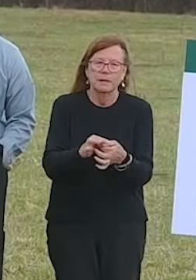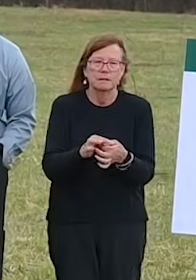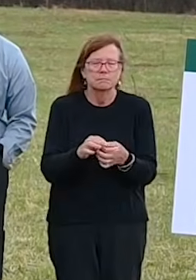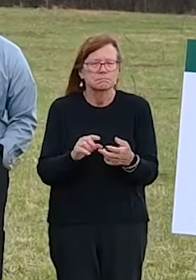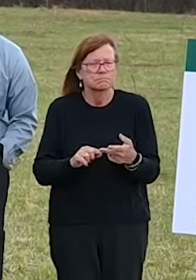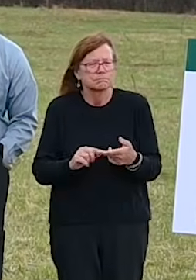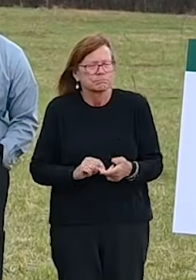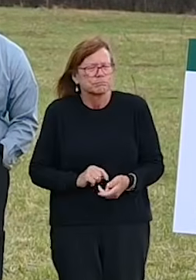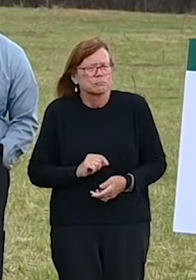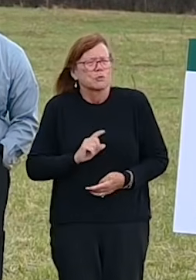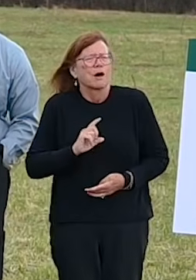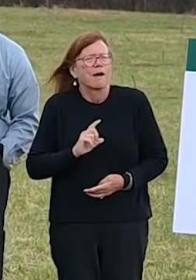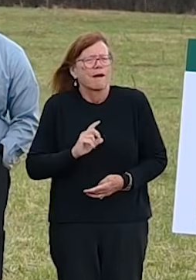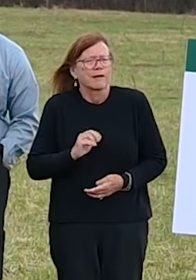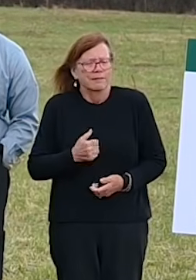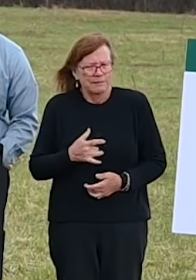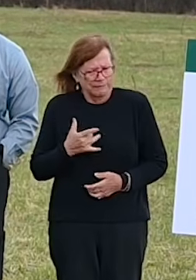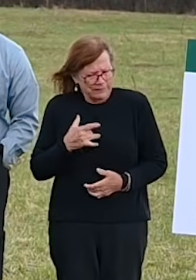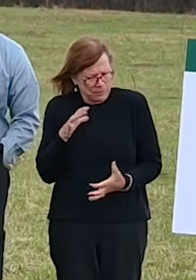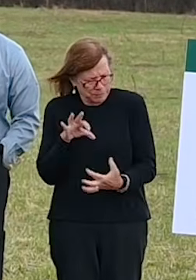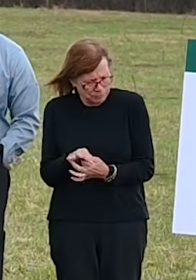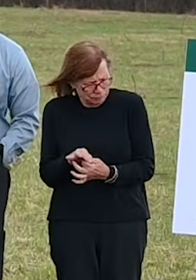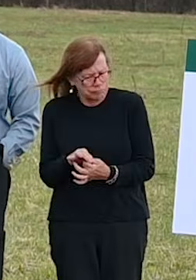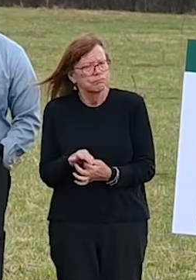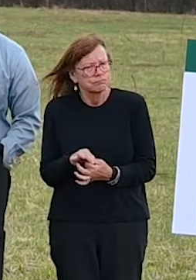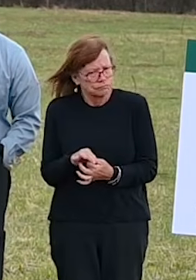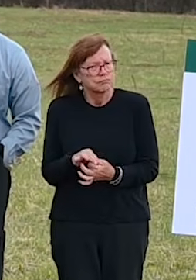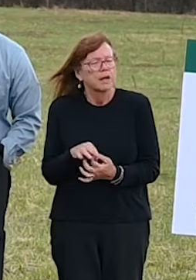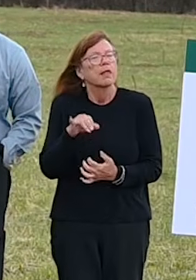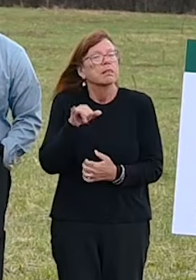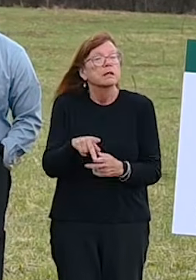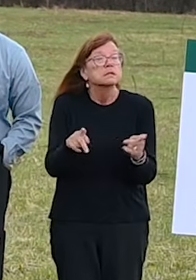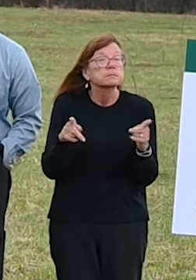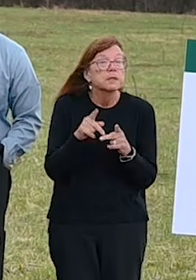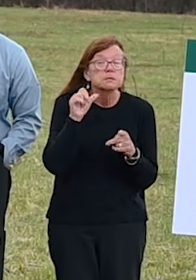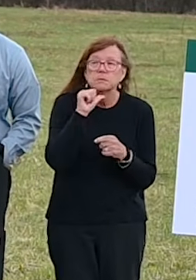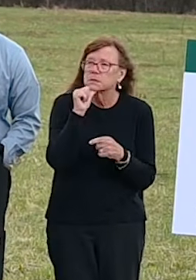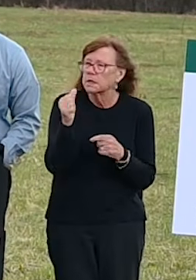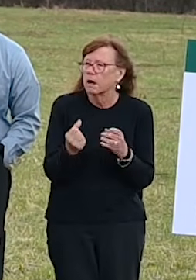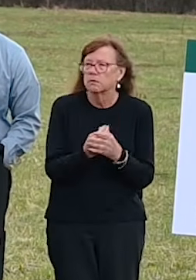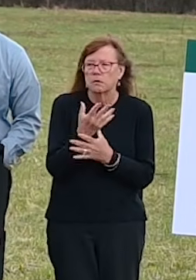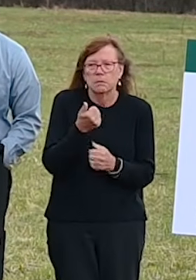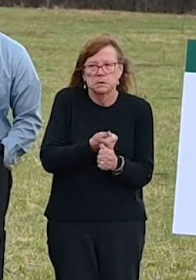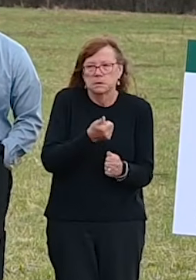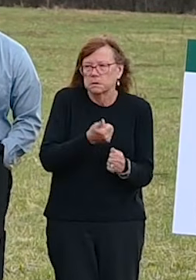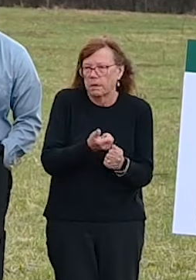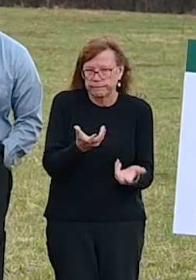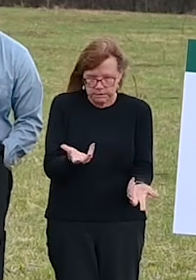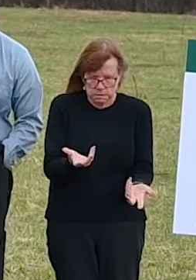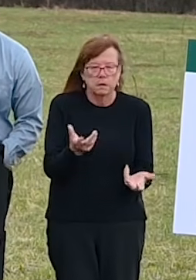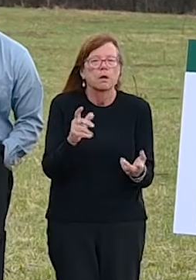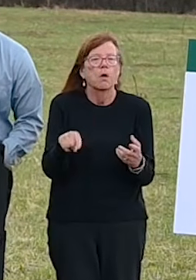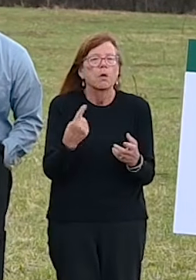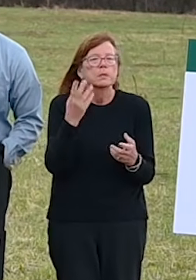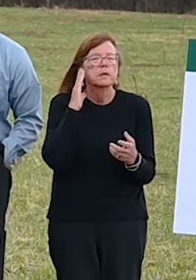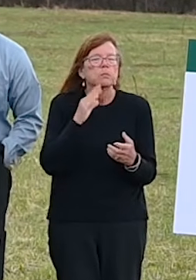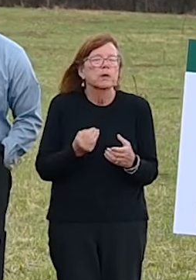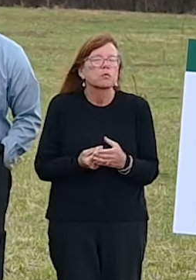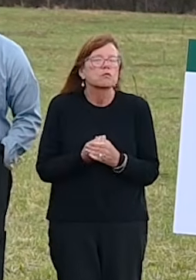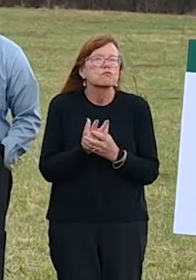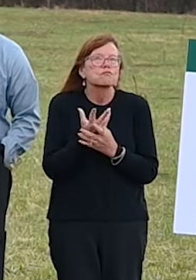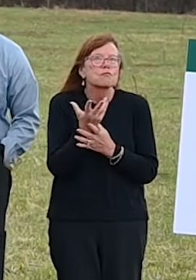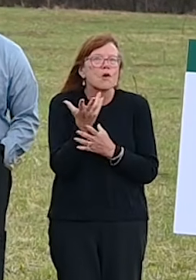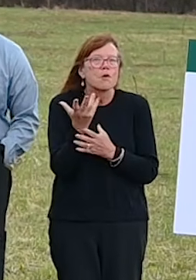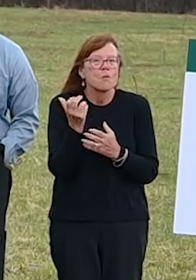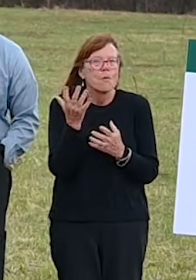pride, growing belonging. This space will not grow on its own. It will only thrive